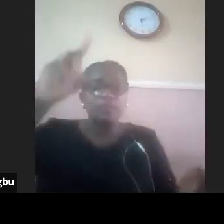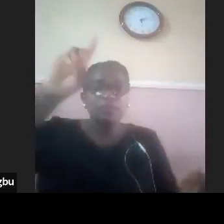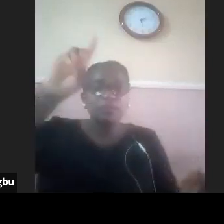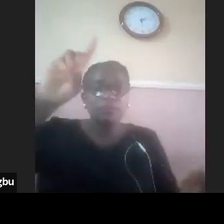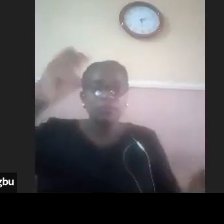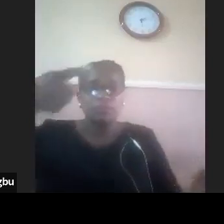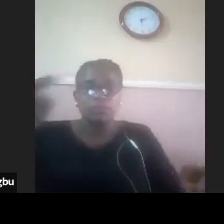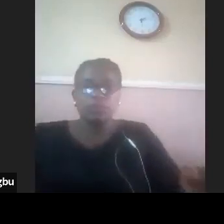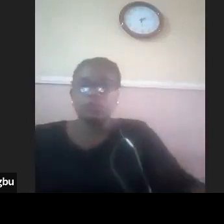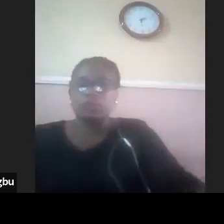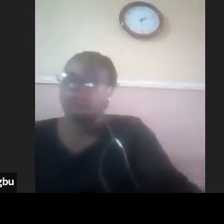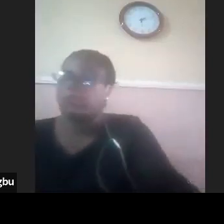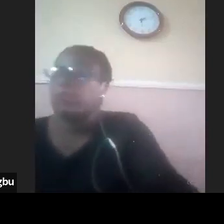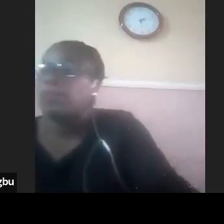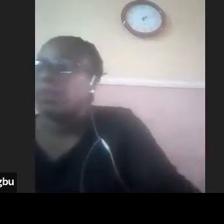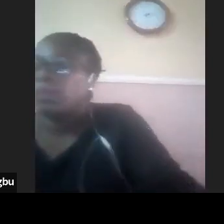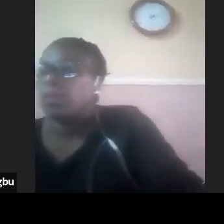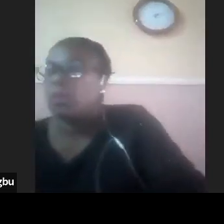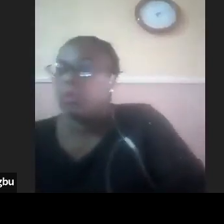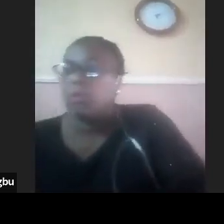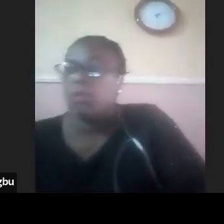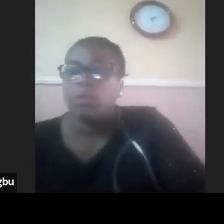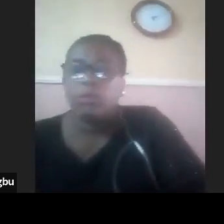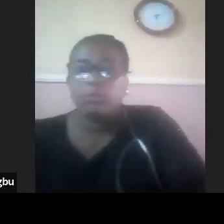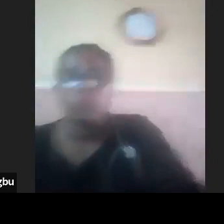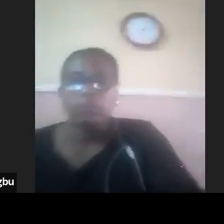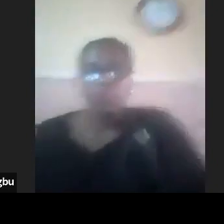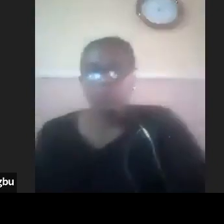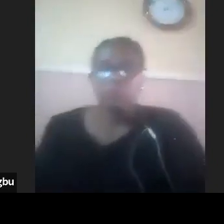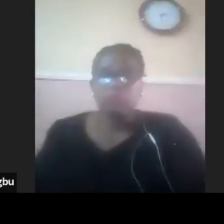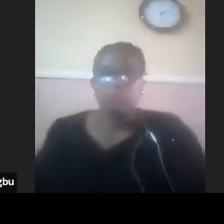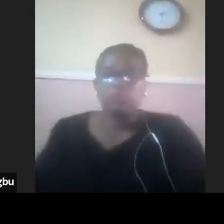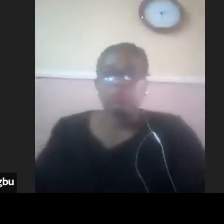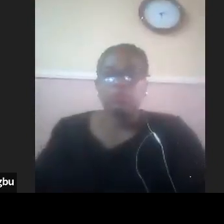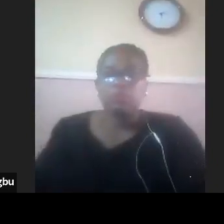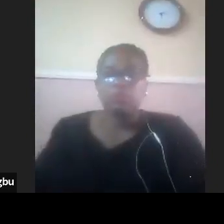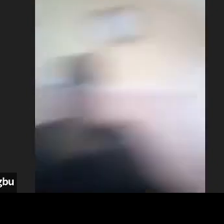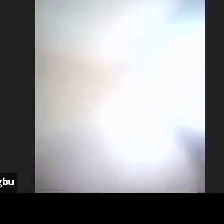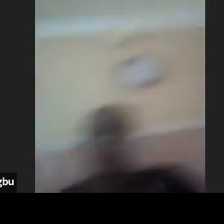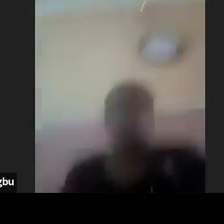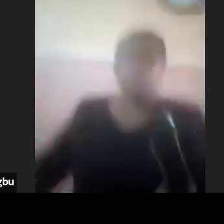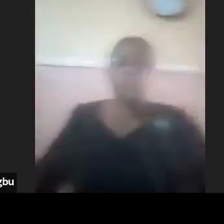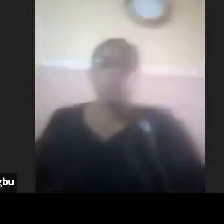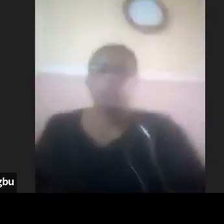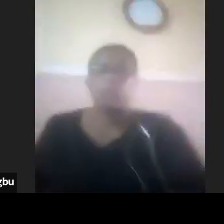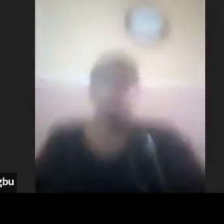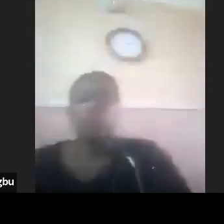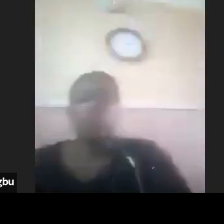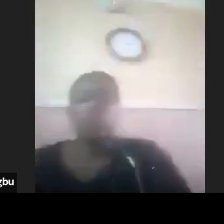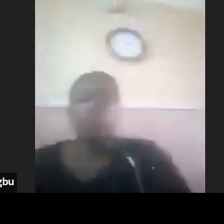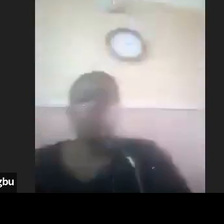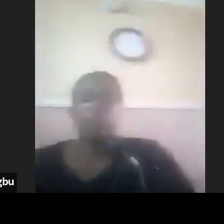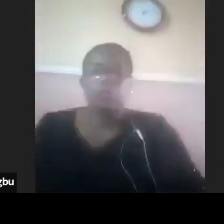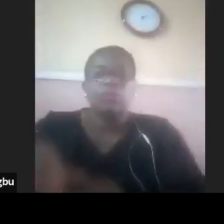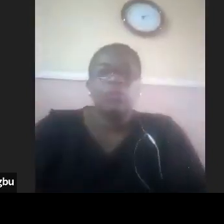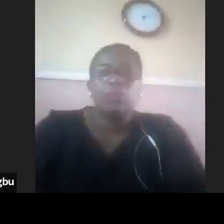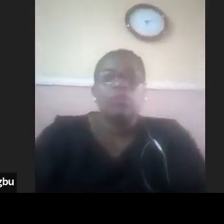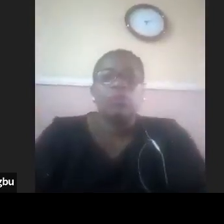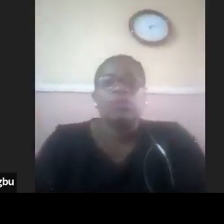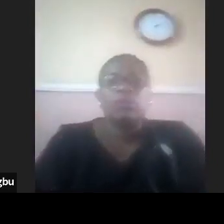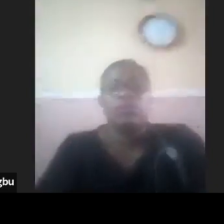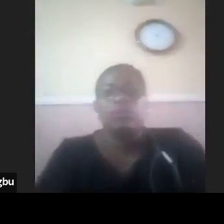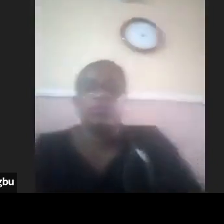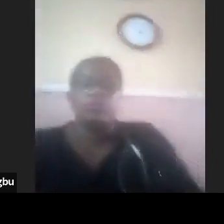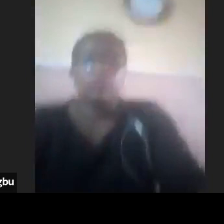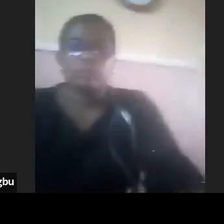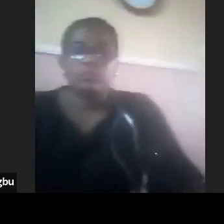in your essays you say you're going to improve SDG number 1, 2, and 3, and you go to that part of your application and you